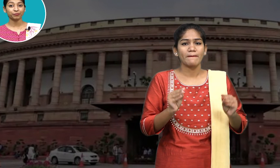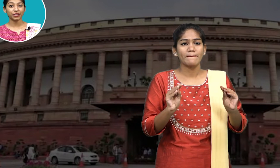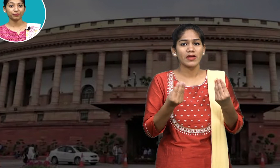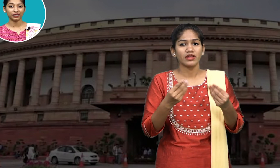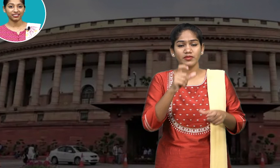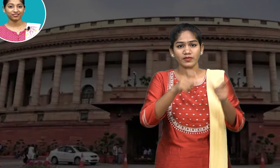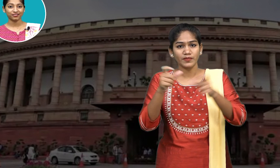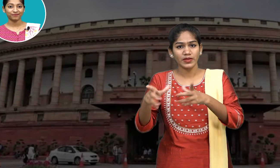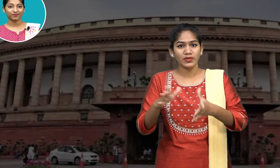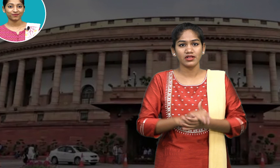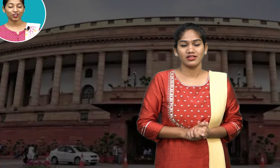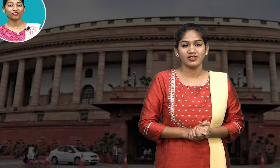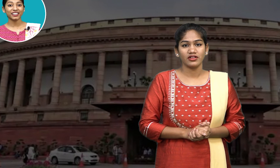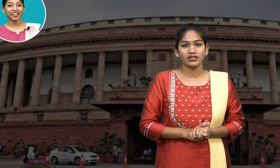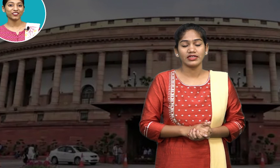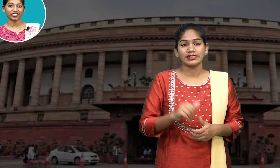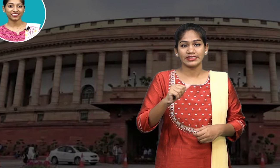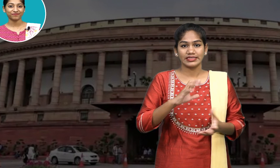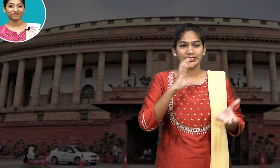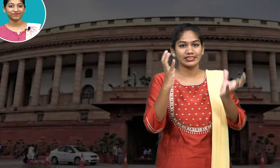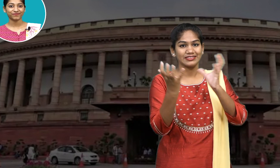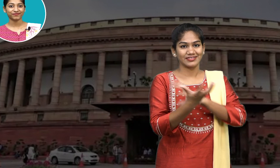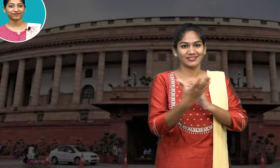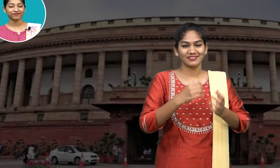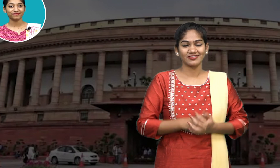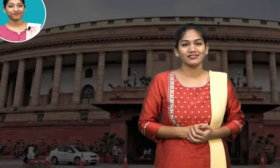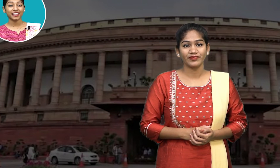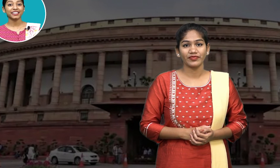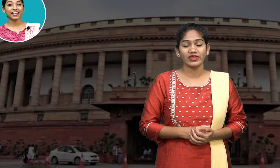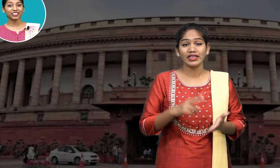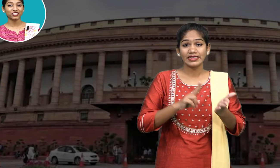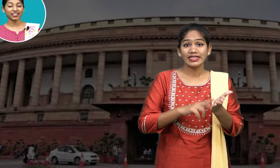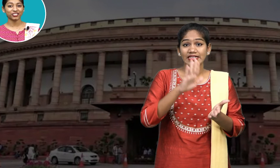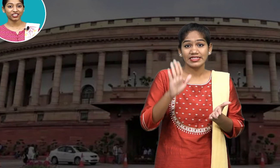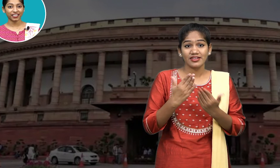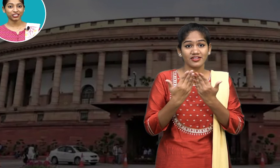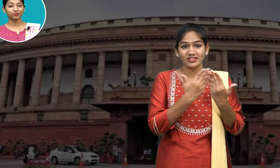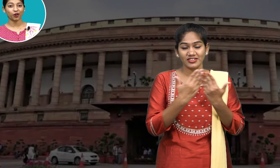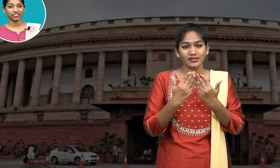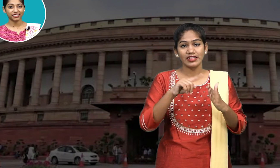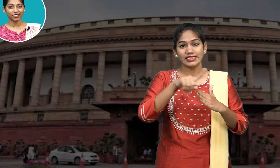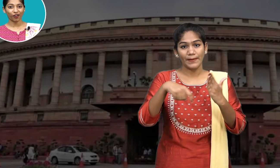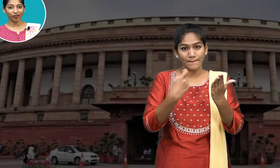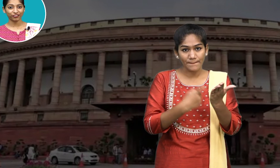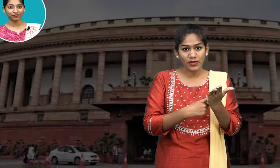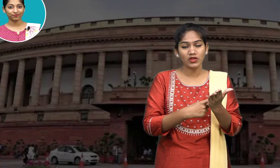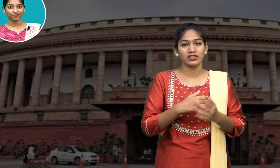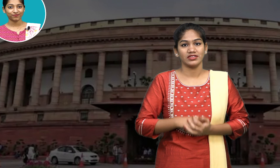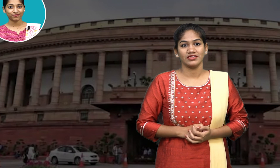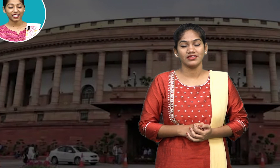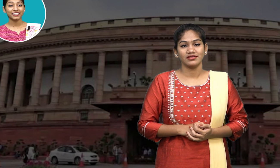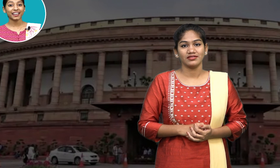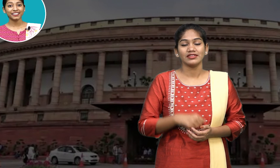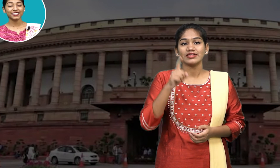of the people of the country. The National Education Policy of